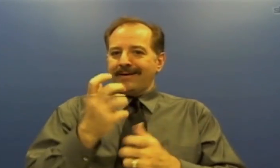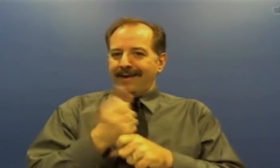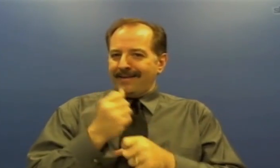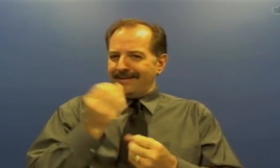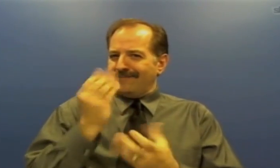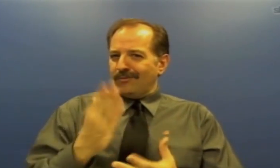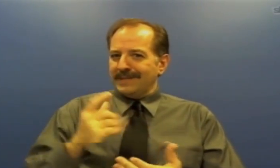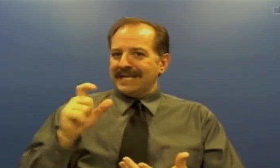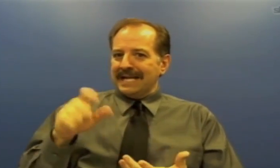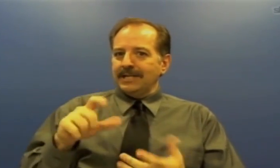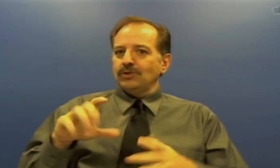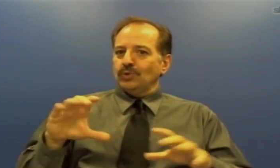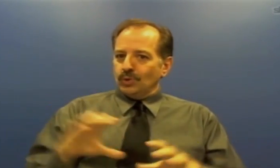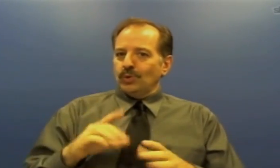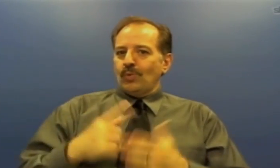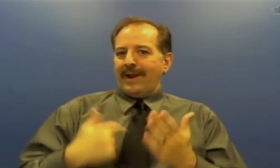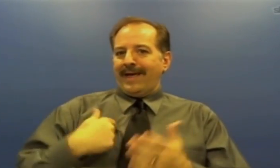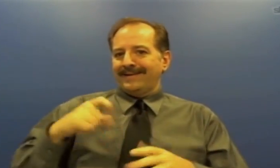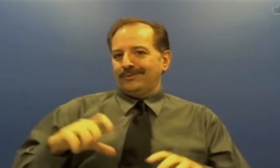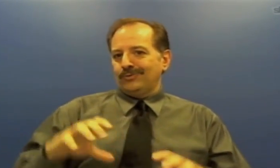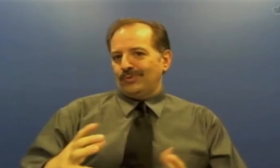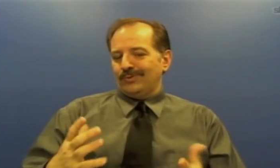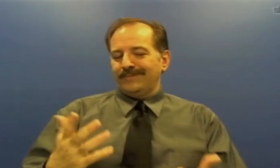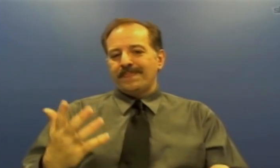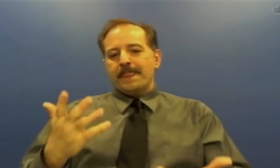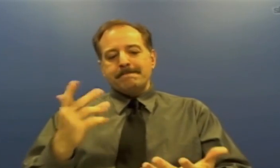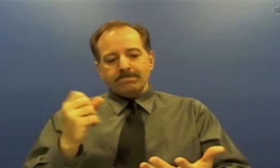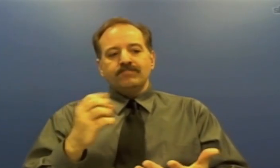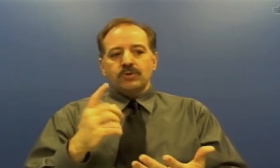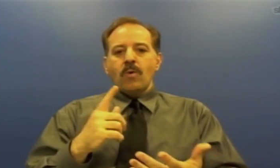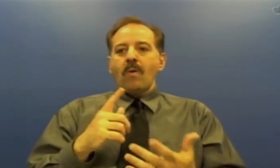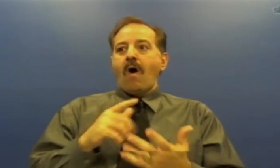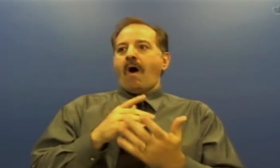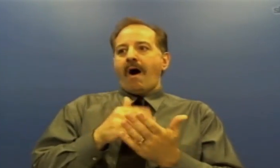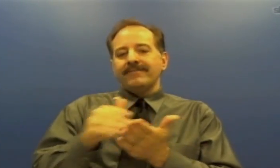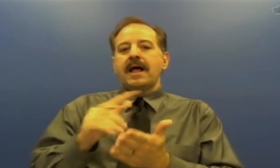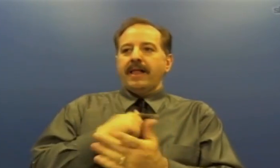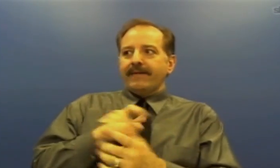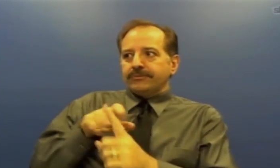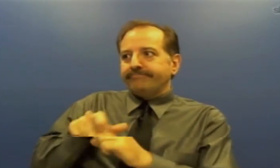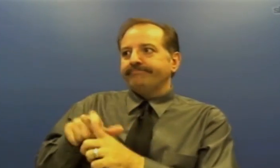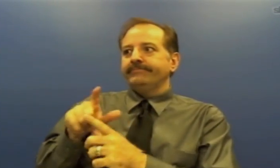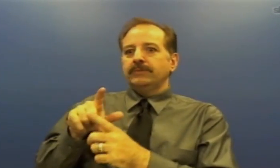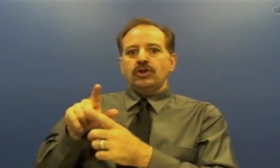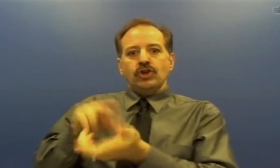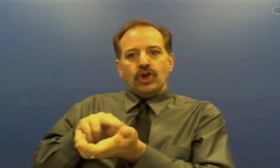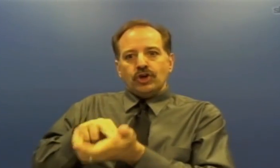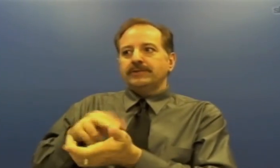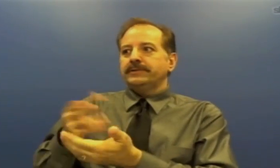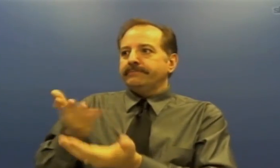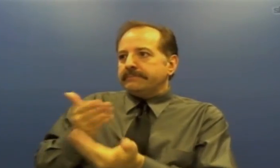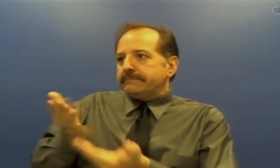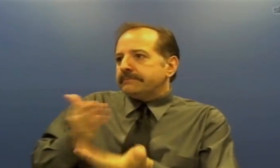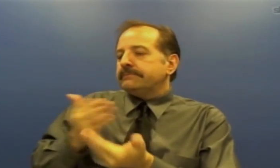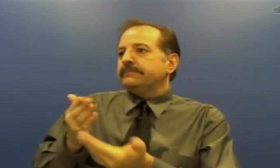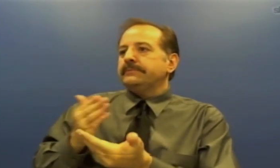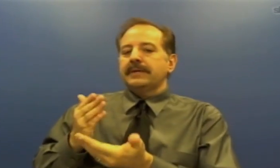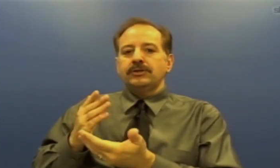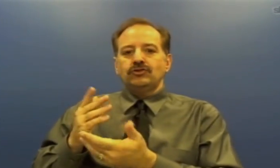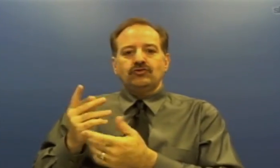much unaware of what's happened and not able to get the information that I need so I know what's happened and what is to happen. So this being the